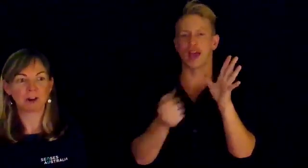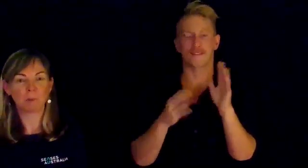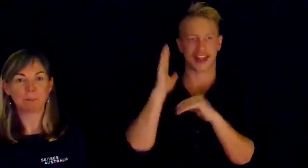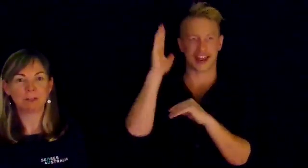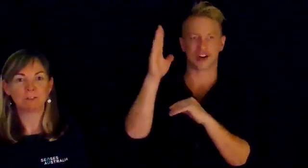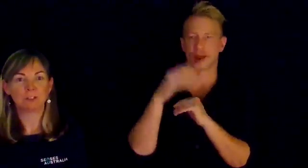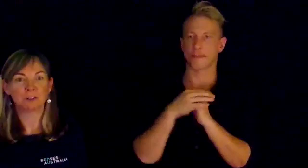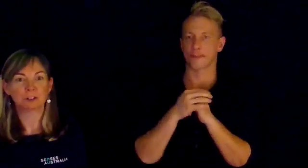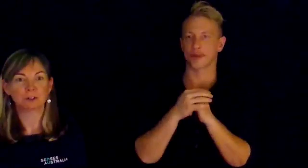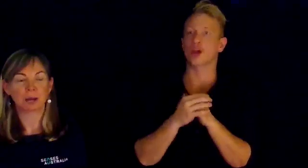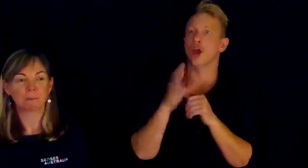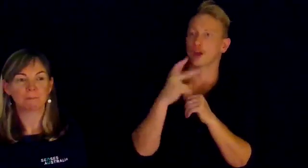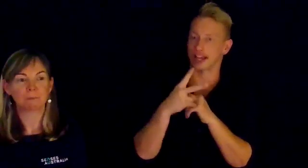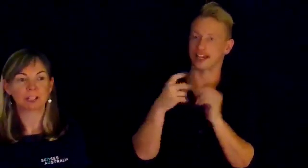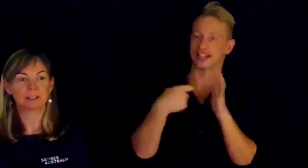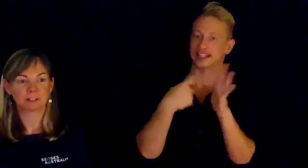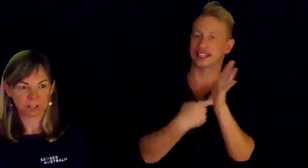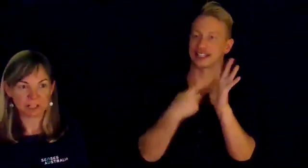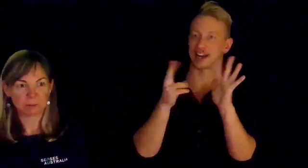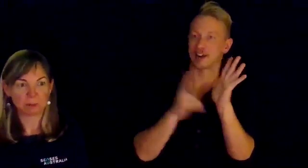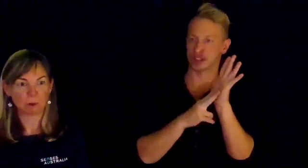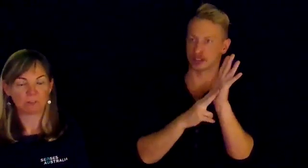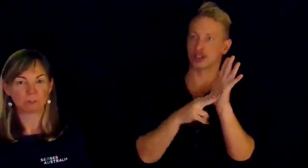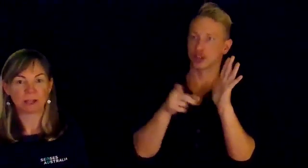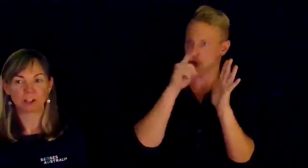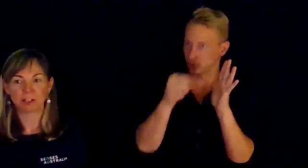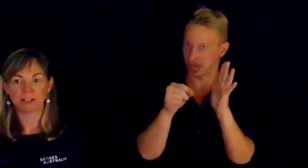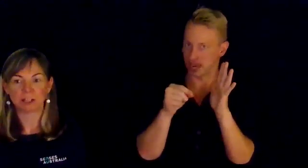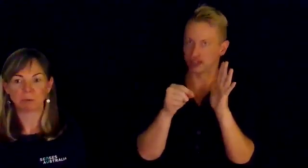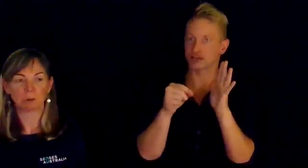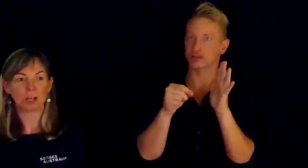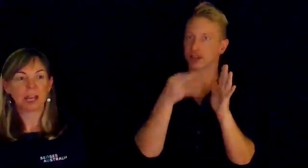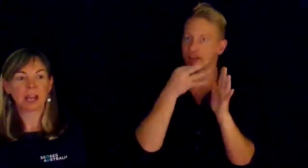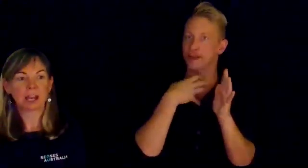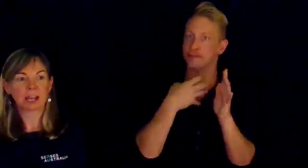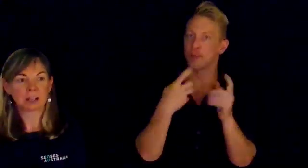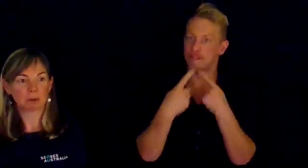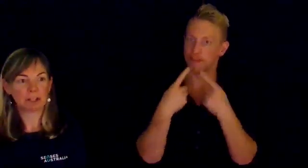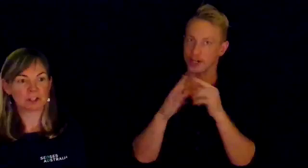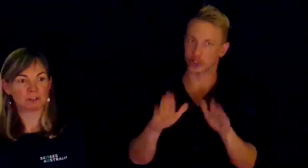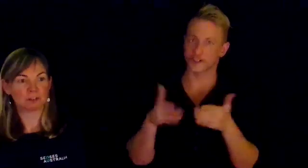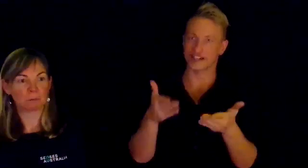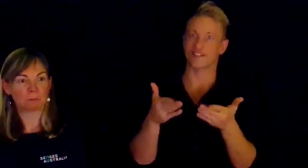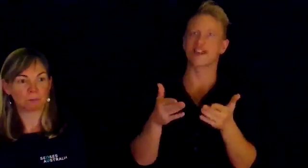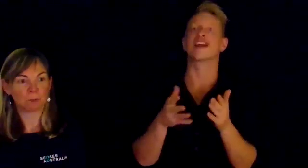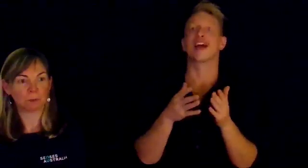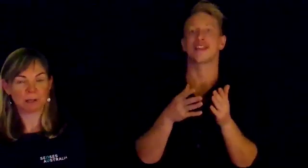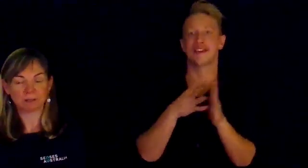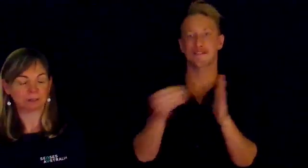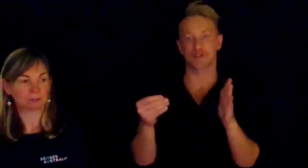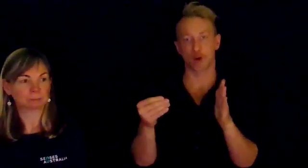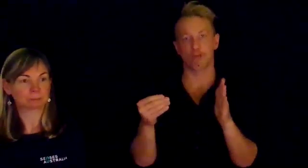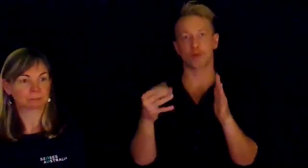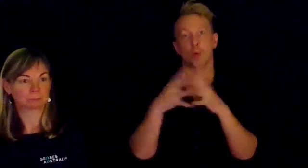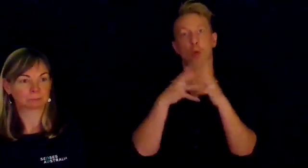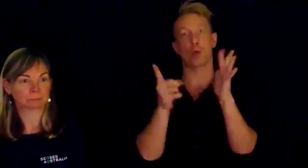first, Karen, I'm happy for you to feed in a bit more information, and then we'll get a question from